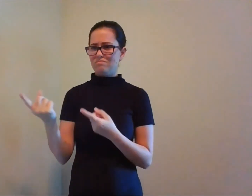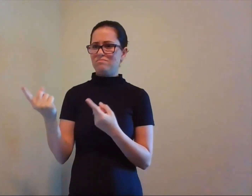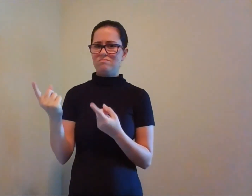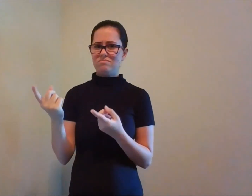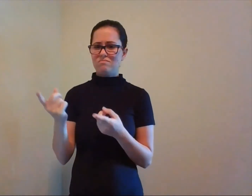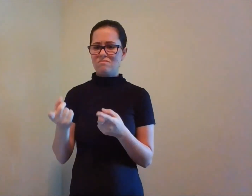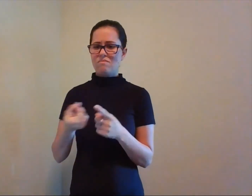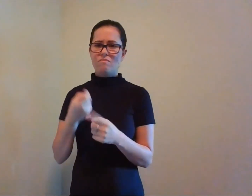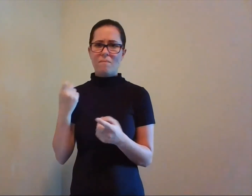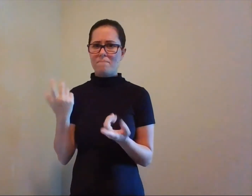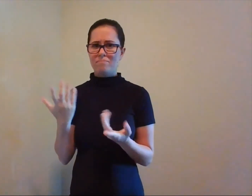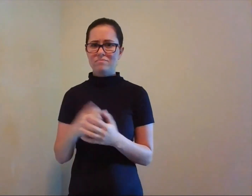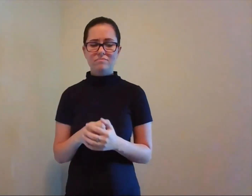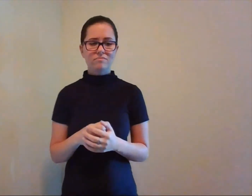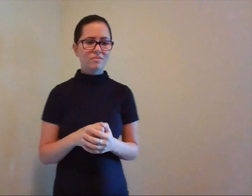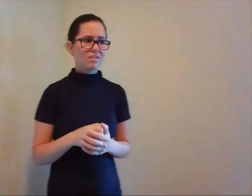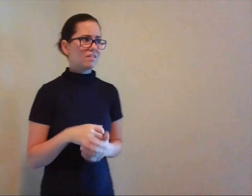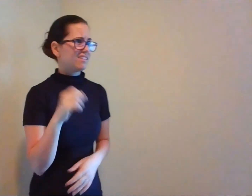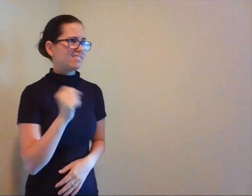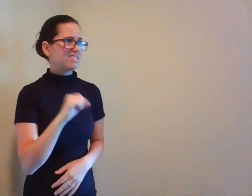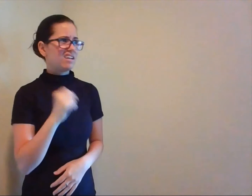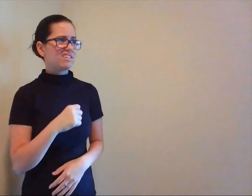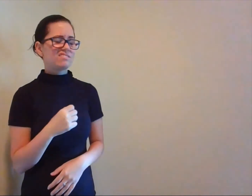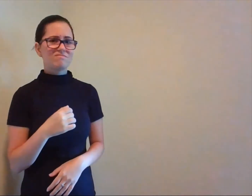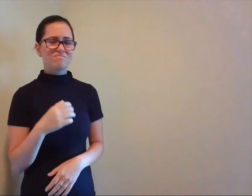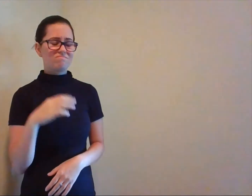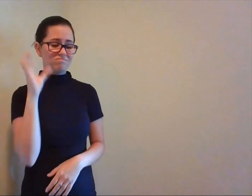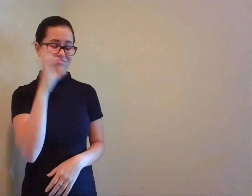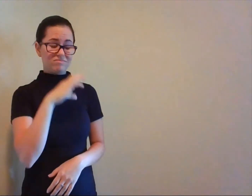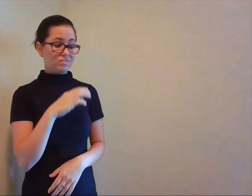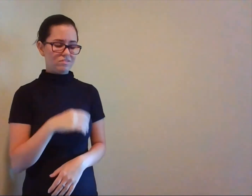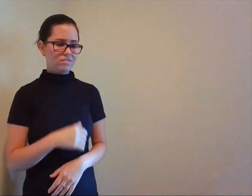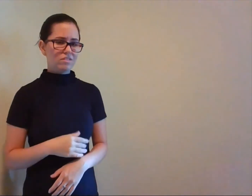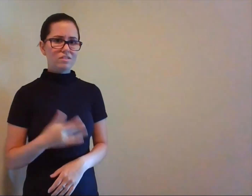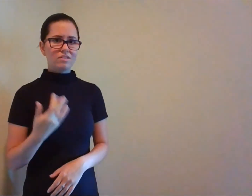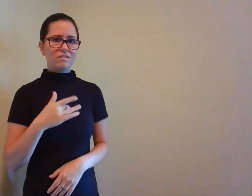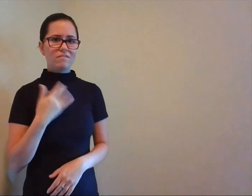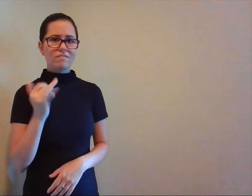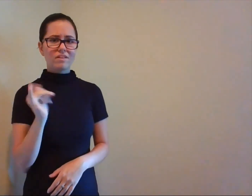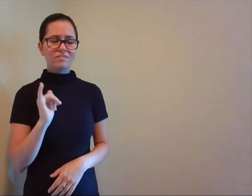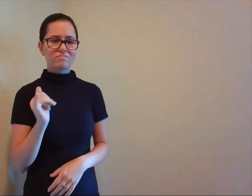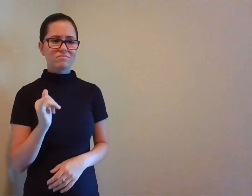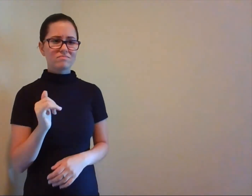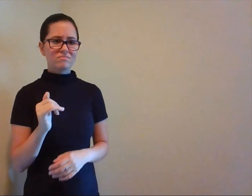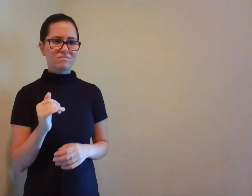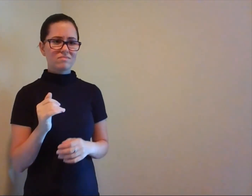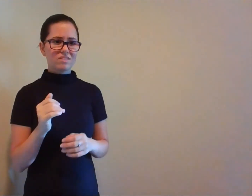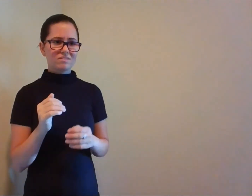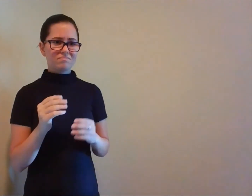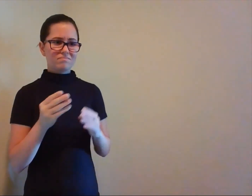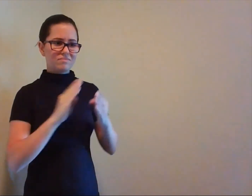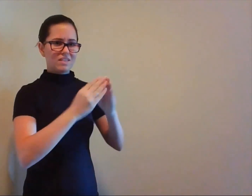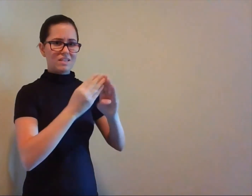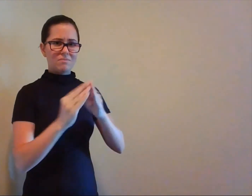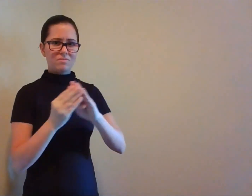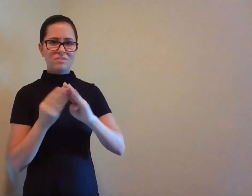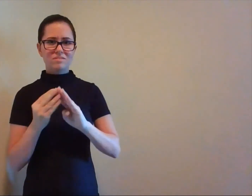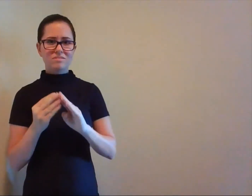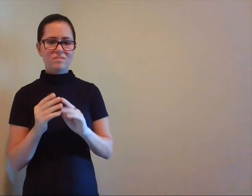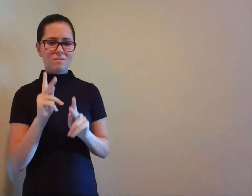abandoned neighborhood, basically. It sounds pretty cool to me, man. I was creeped out. I didn't want to tell Chrissy, but Chrissy didn't seem to be creeped out, so I